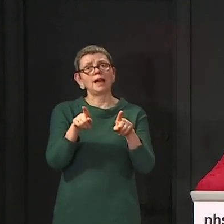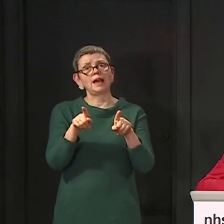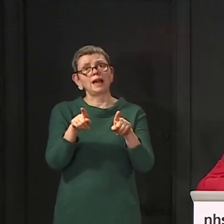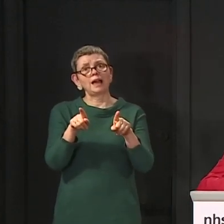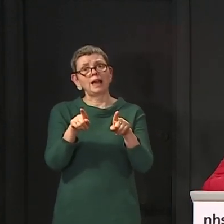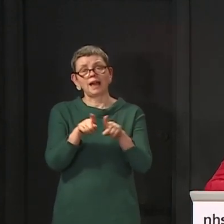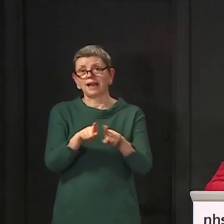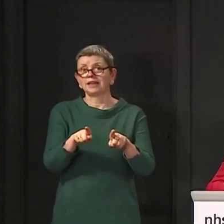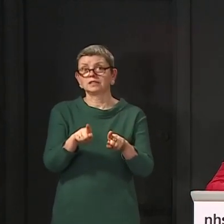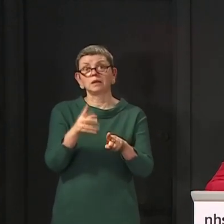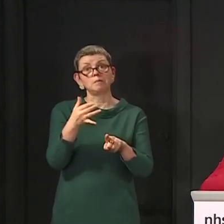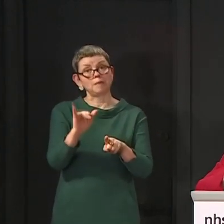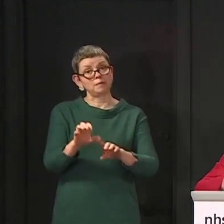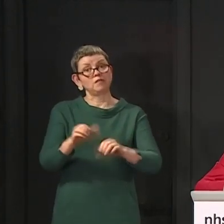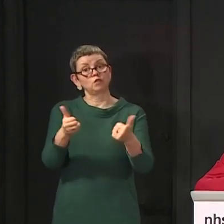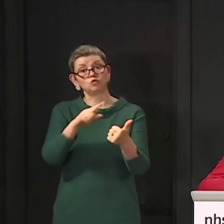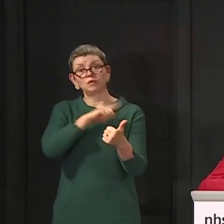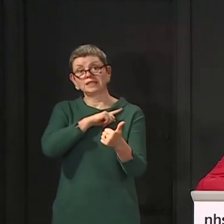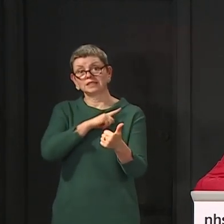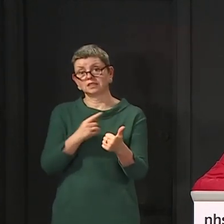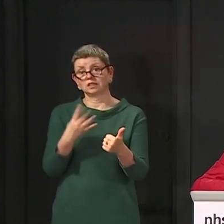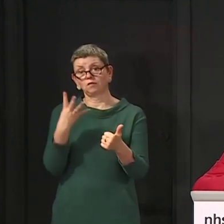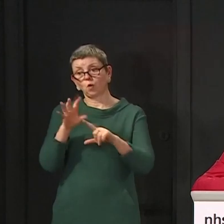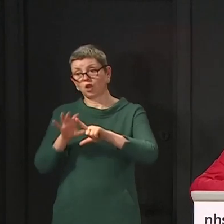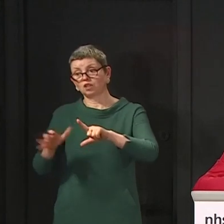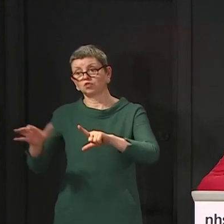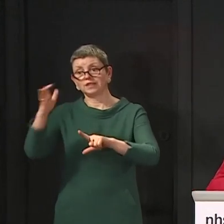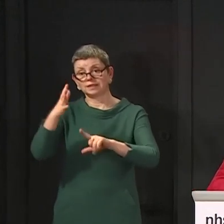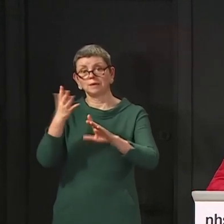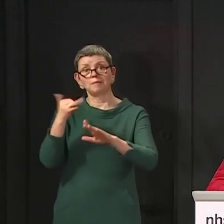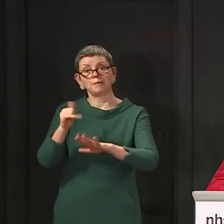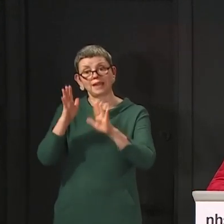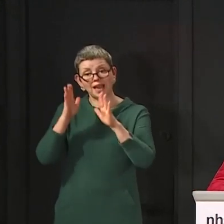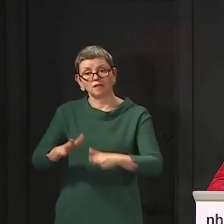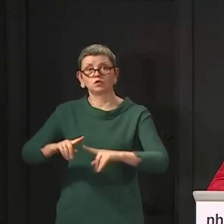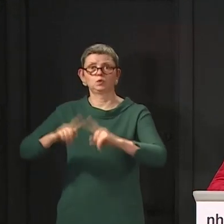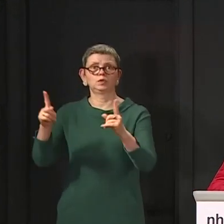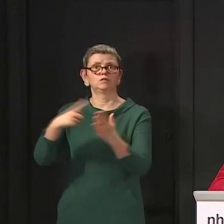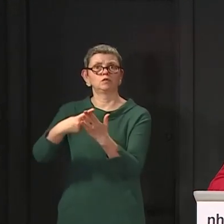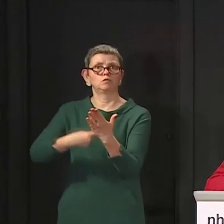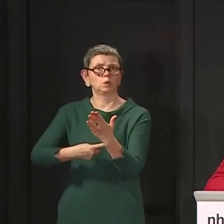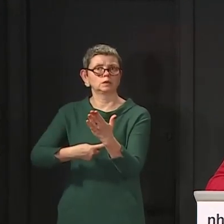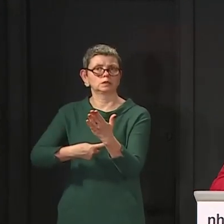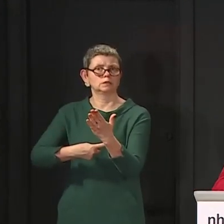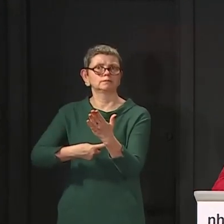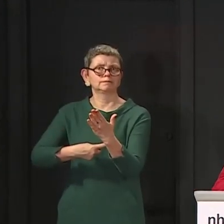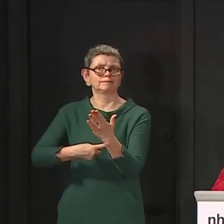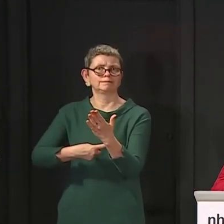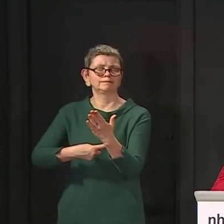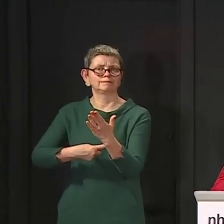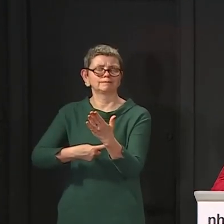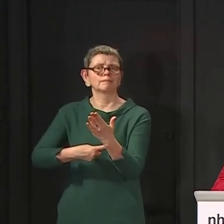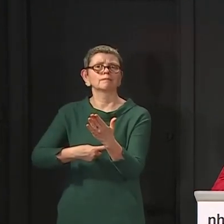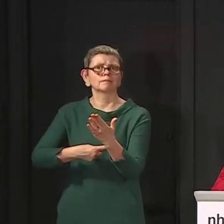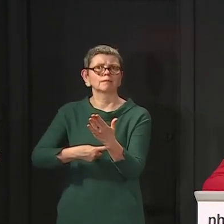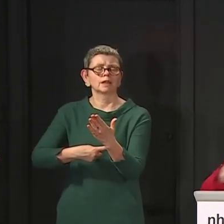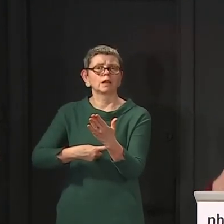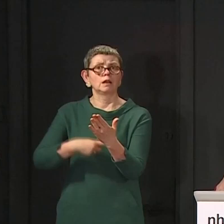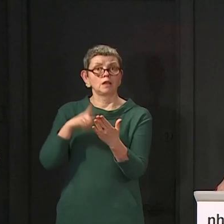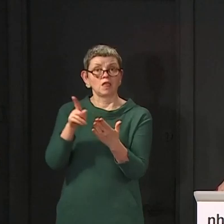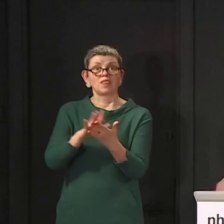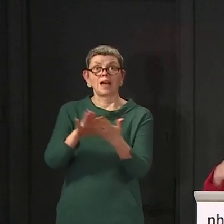for very, very good reasons, different nations of the UK are moving at slightly different speeds. That puts an even greater obligation